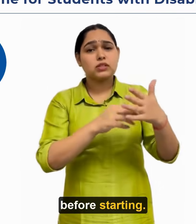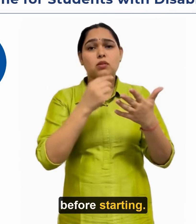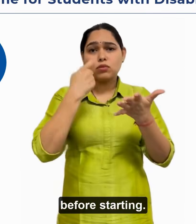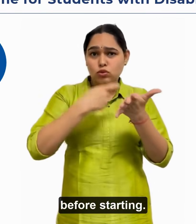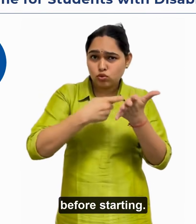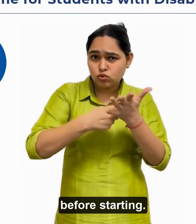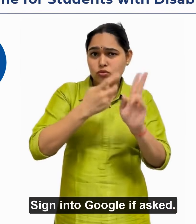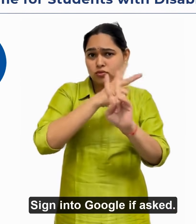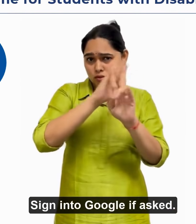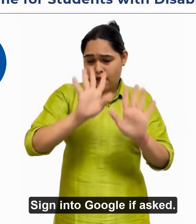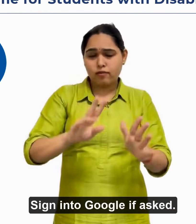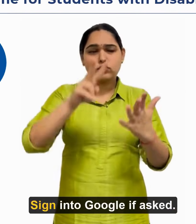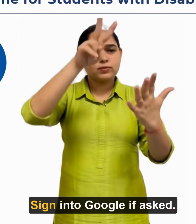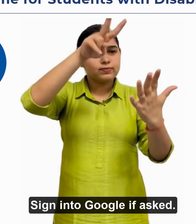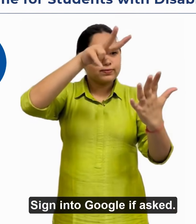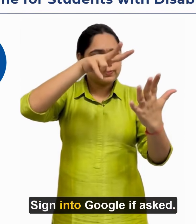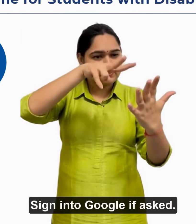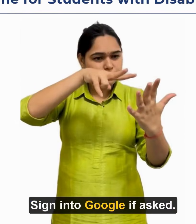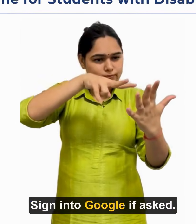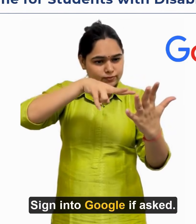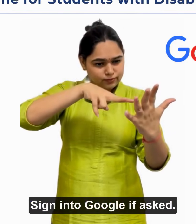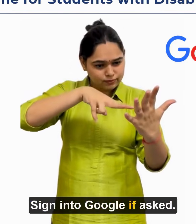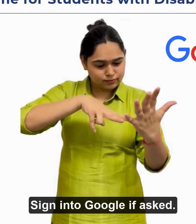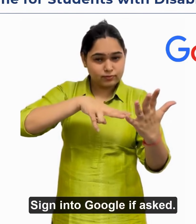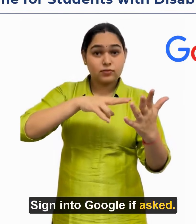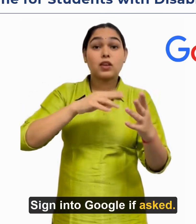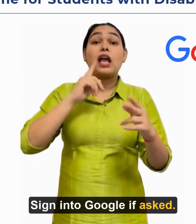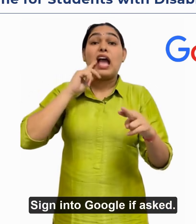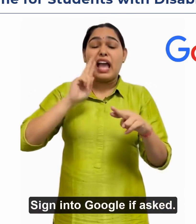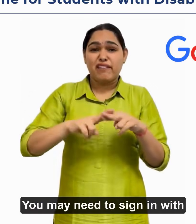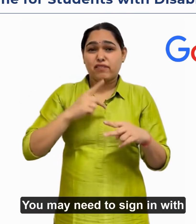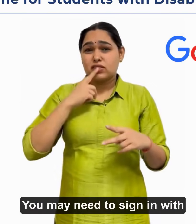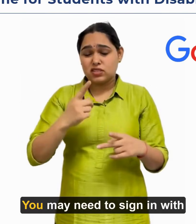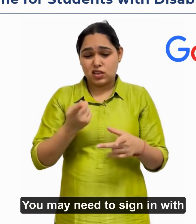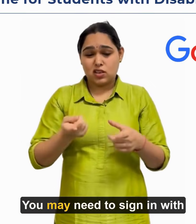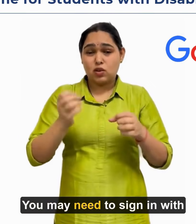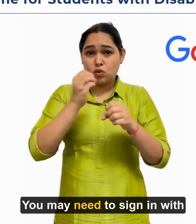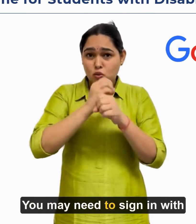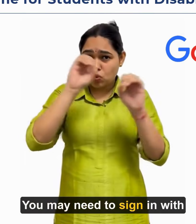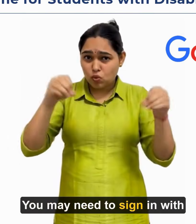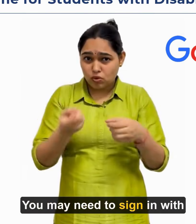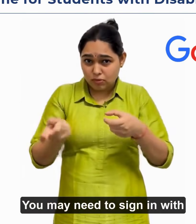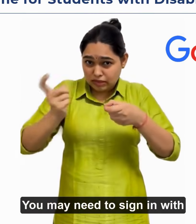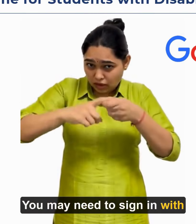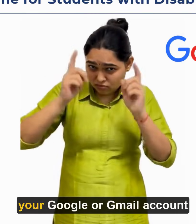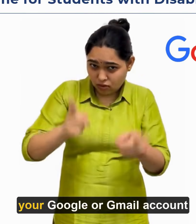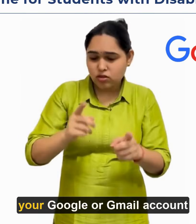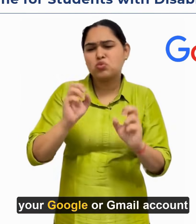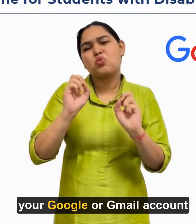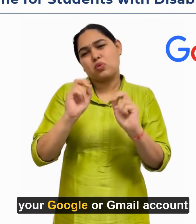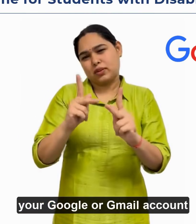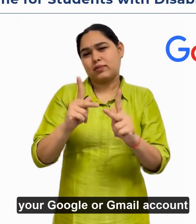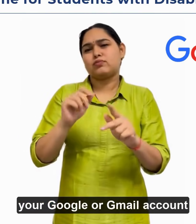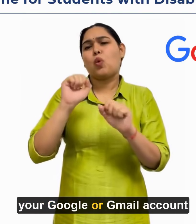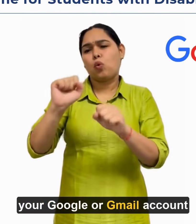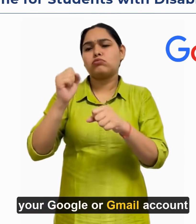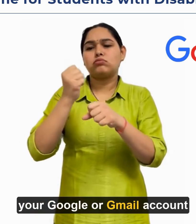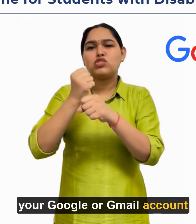starting. Sign into Google if asked. You may need to sign in with your Google or Gmail